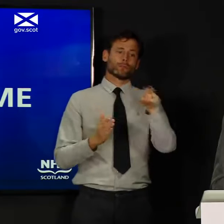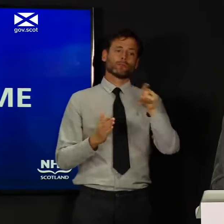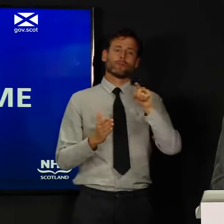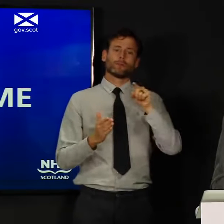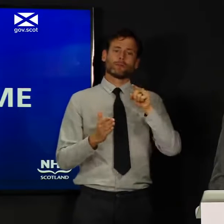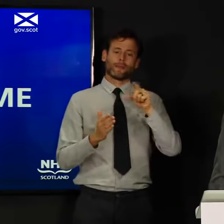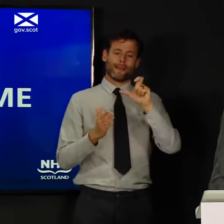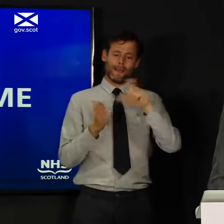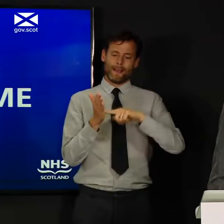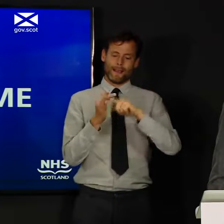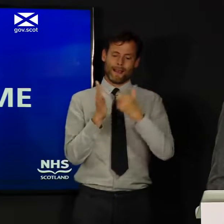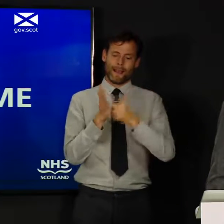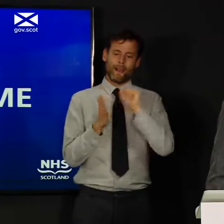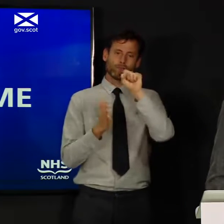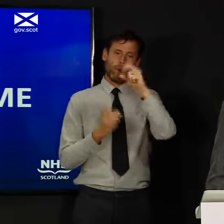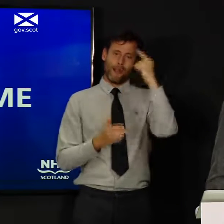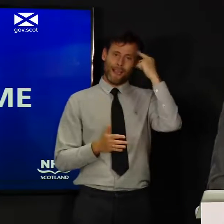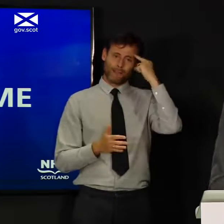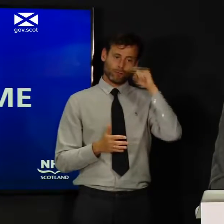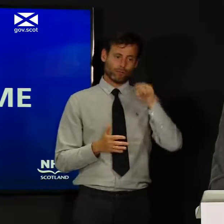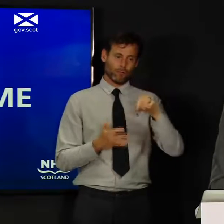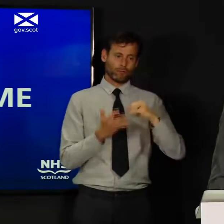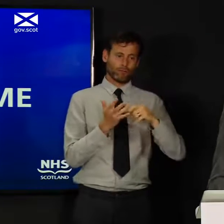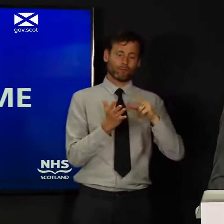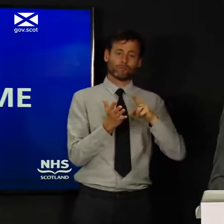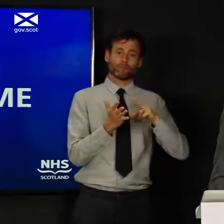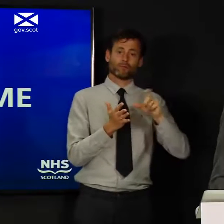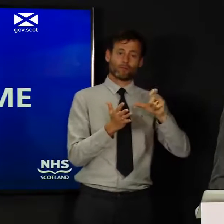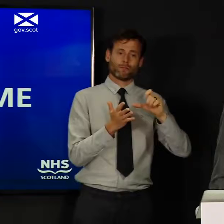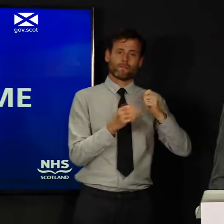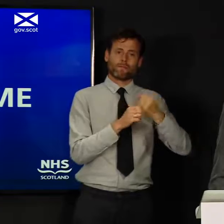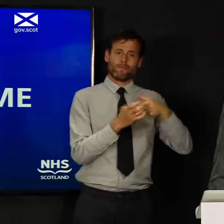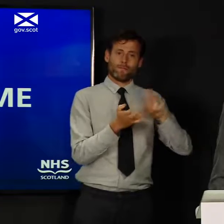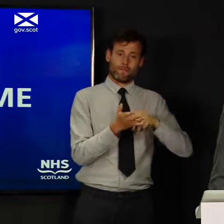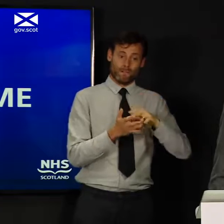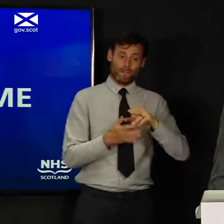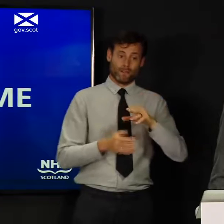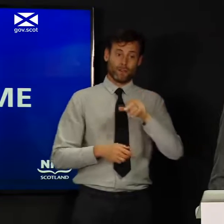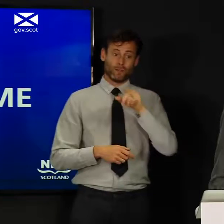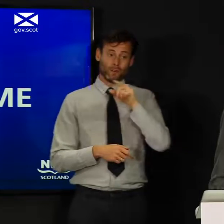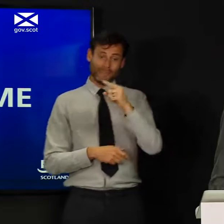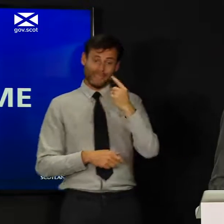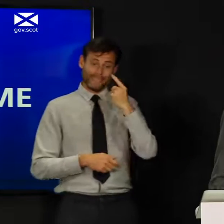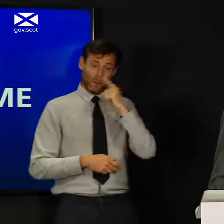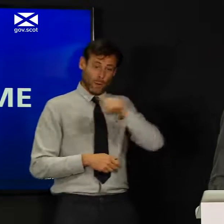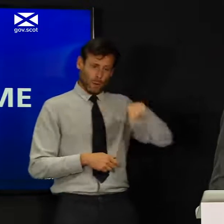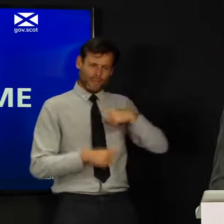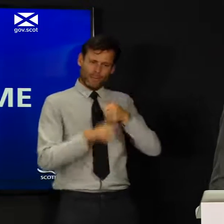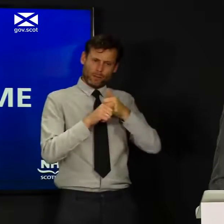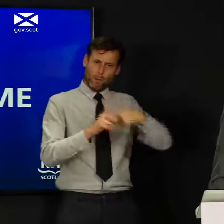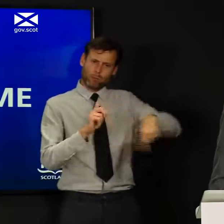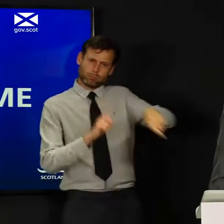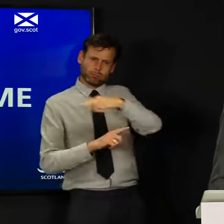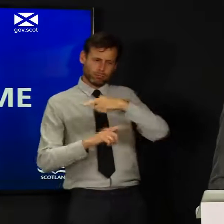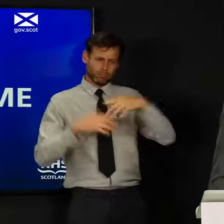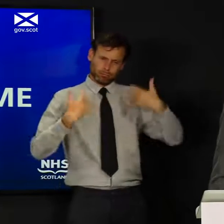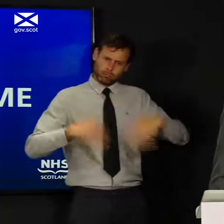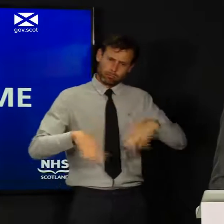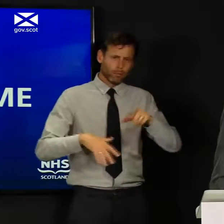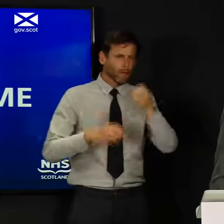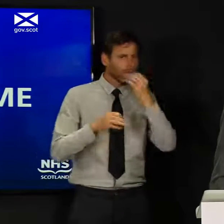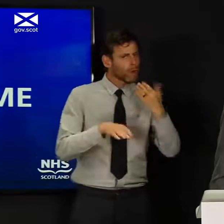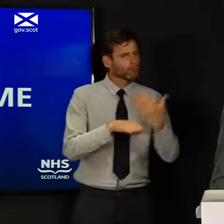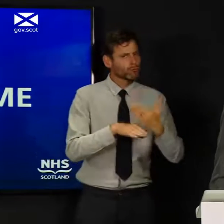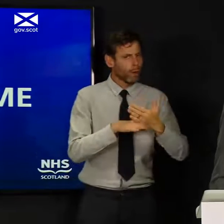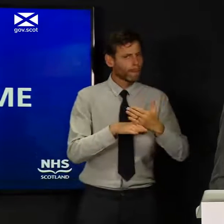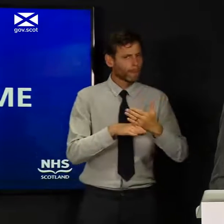week, and in fact every week, let's all recognise, support and respect Scotland's carers for the truly remarkable job they are doing at